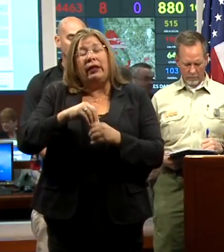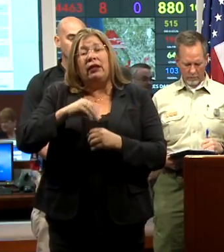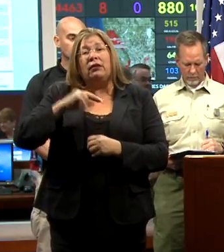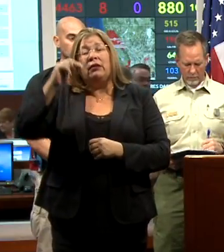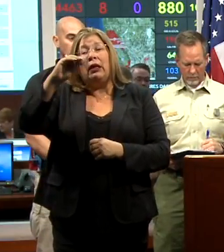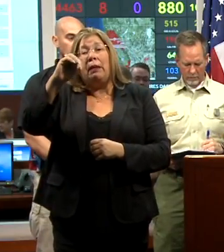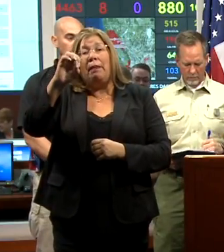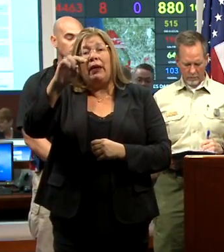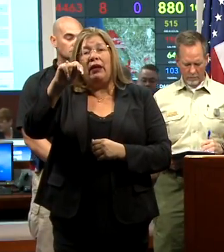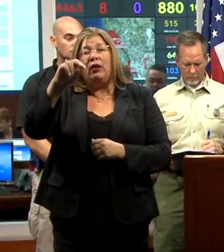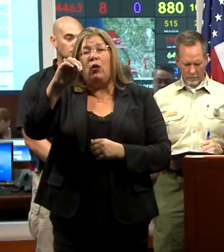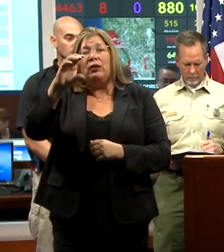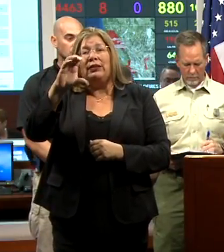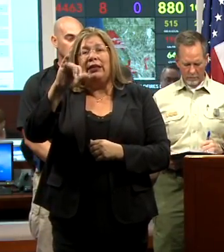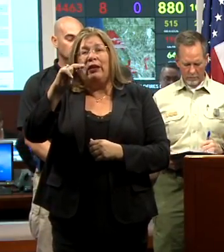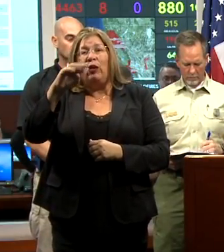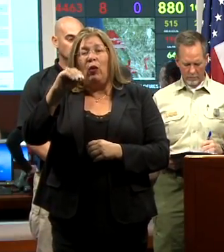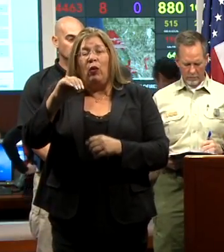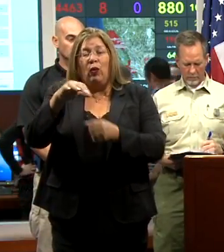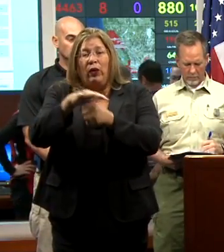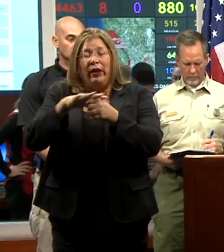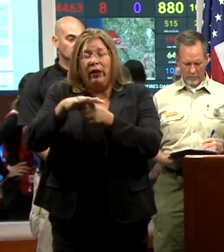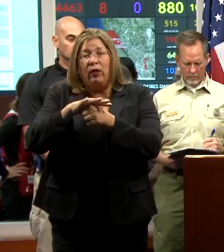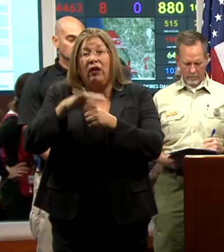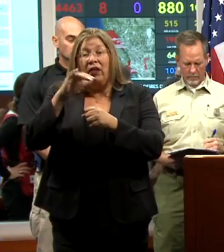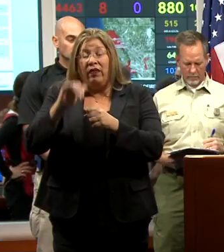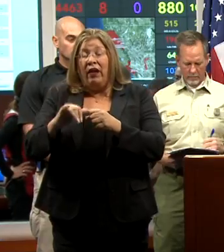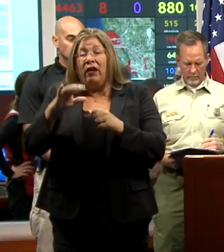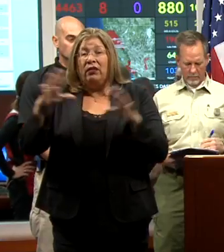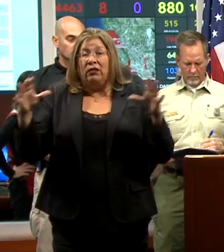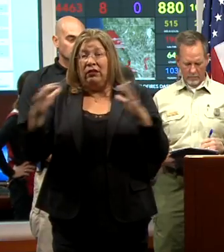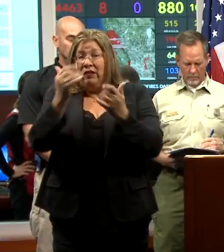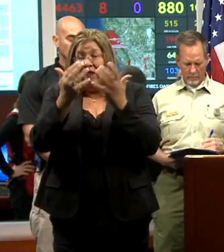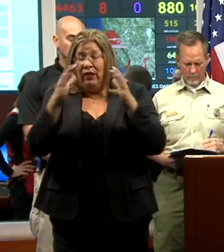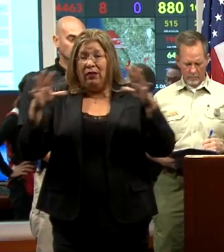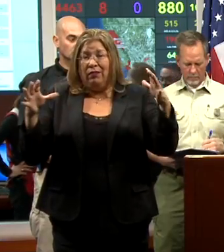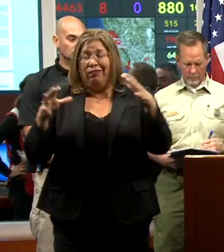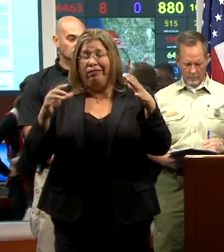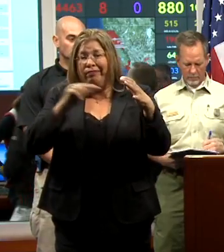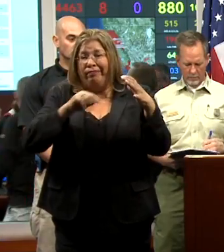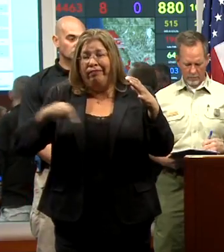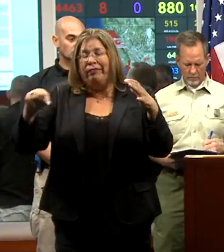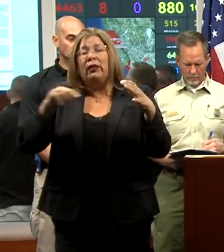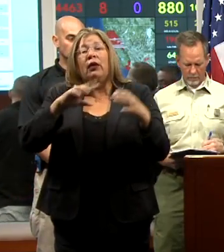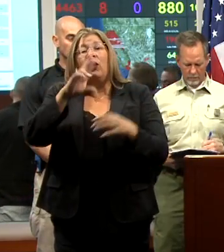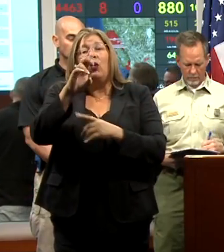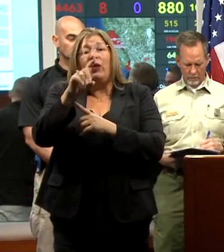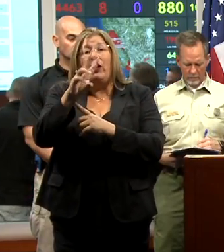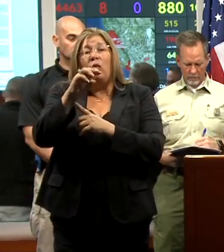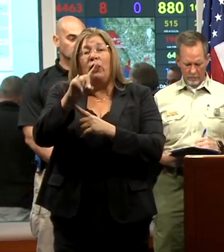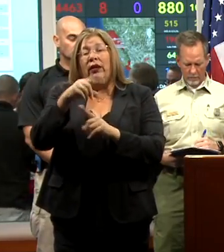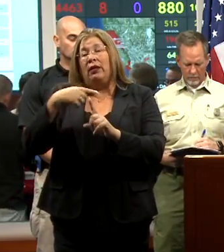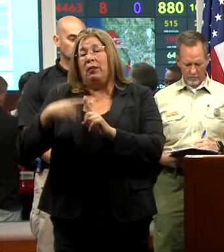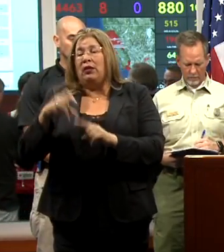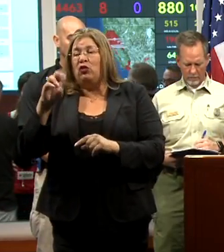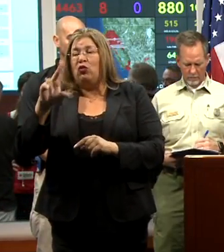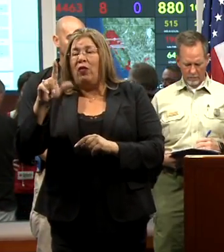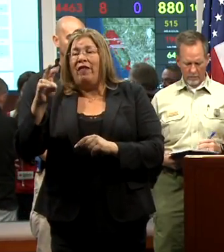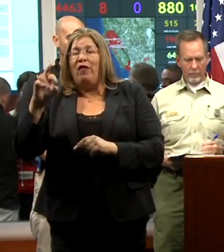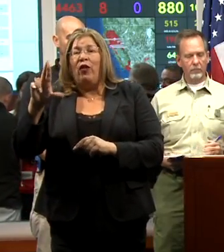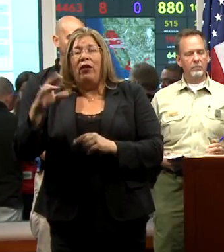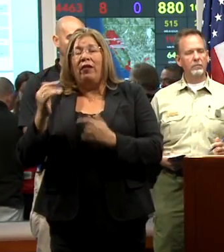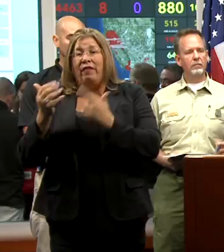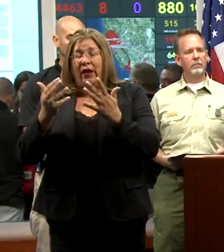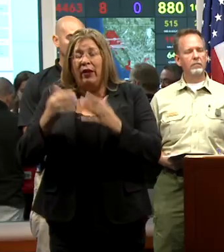the Mendocino Lake Complex is comprised of the Redwood and Sulphur fires. The Redwood